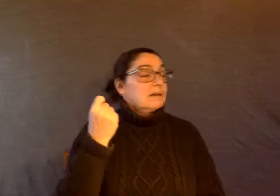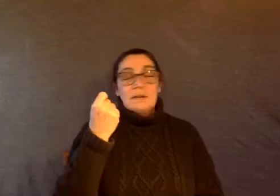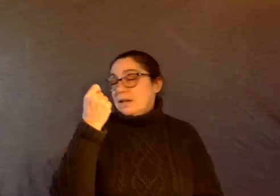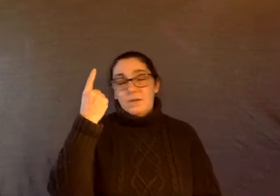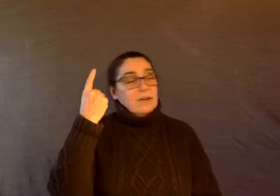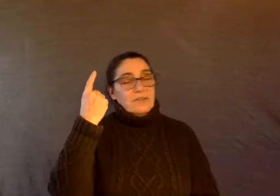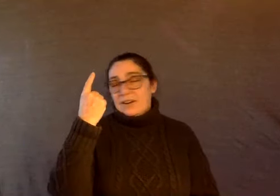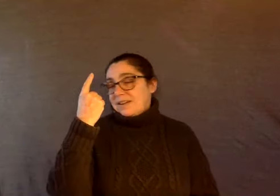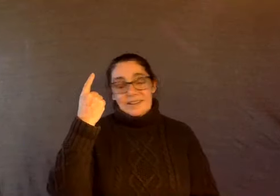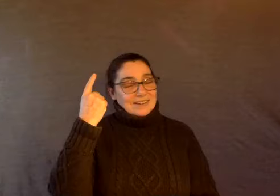I don't understand.